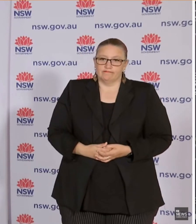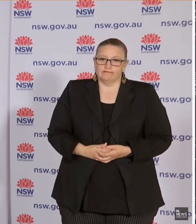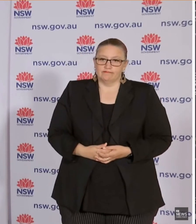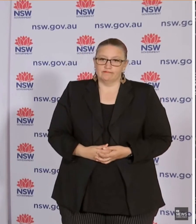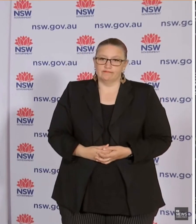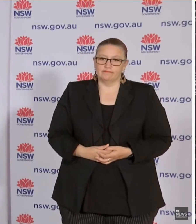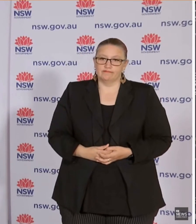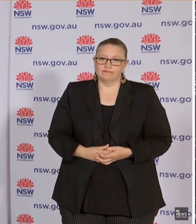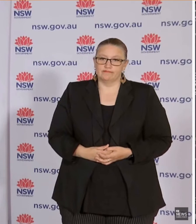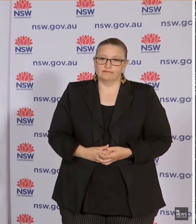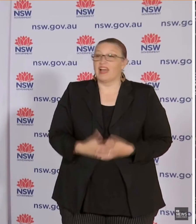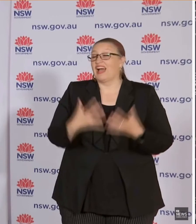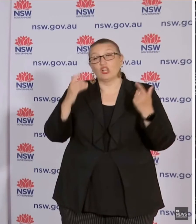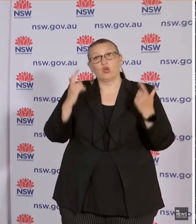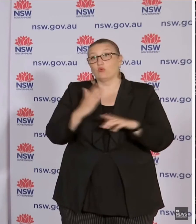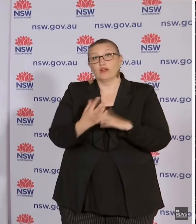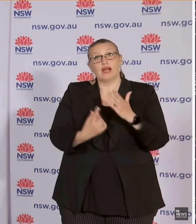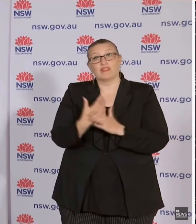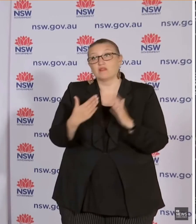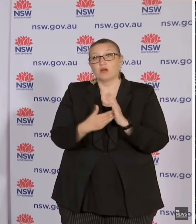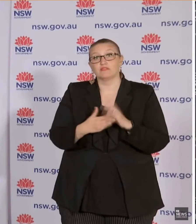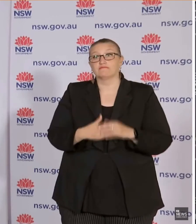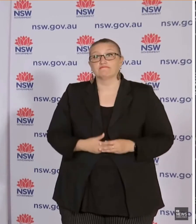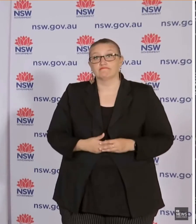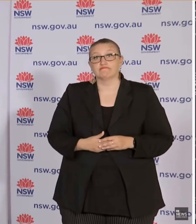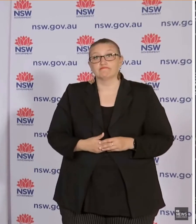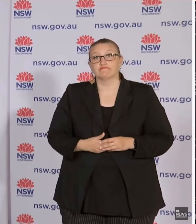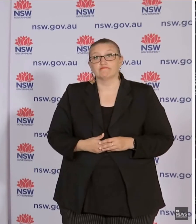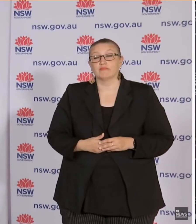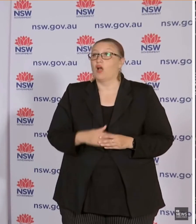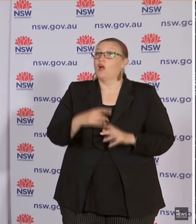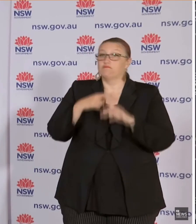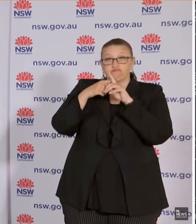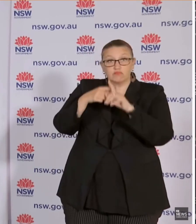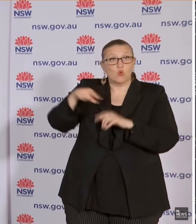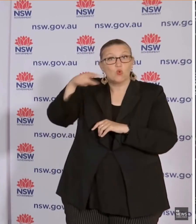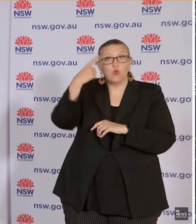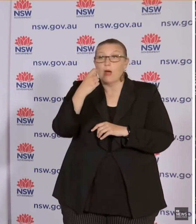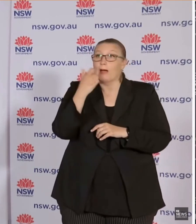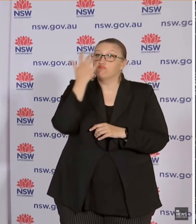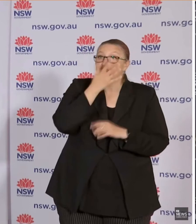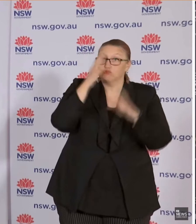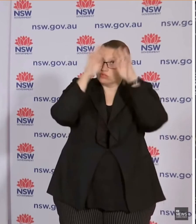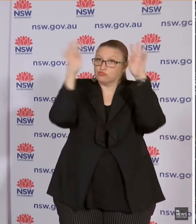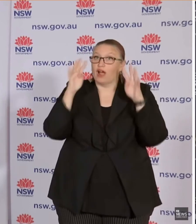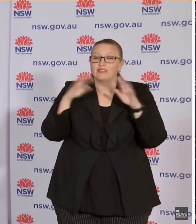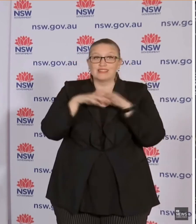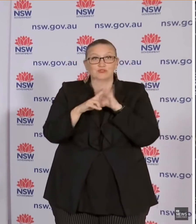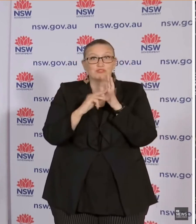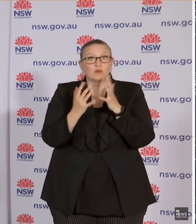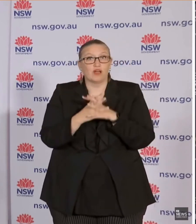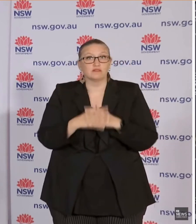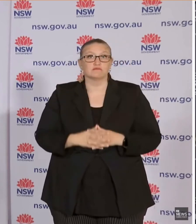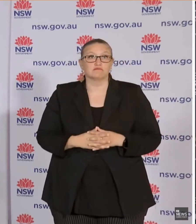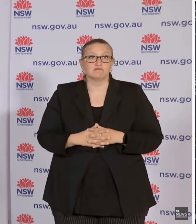certainly to all the Aboriginal people across New South Wales, I just say from the New South Wales government's point of view, and I believe the federal government and everybody else who's